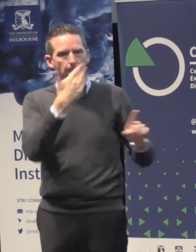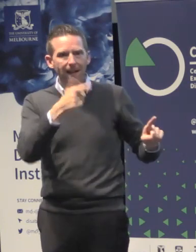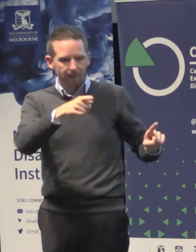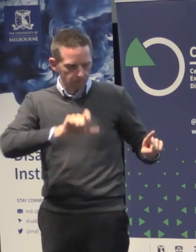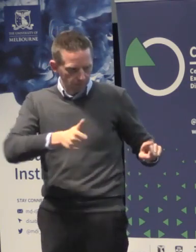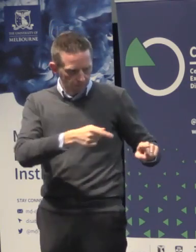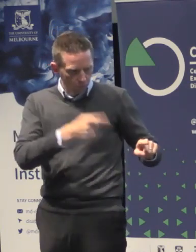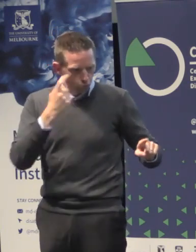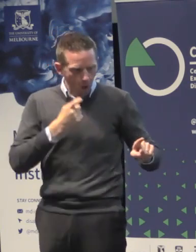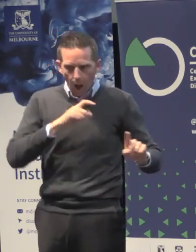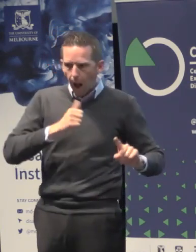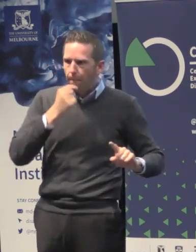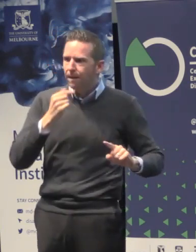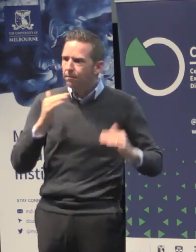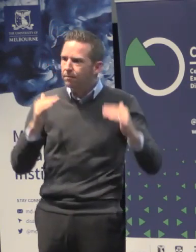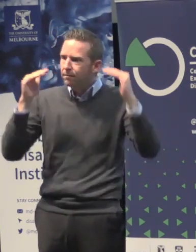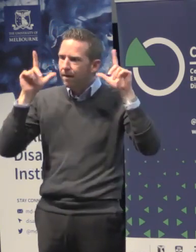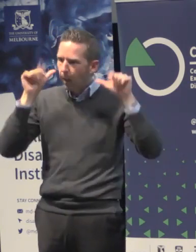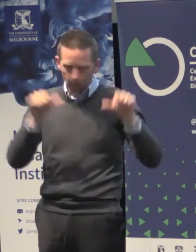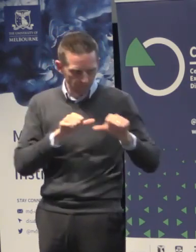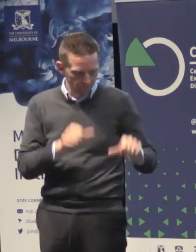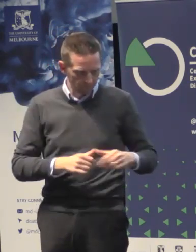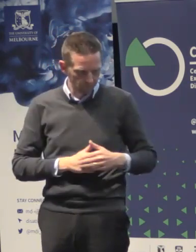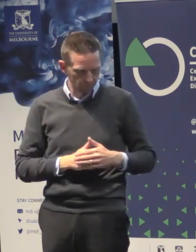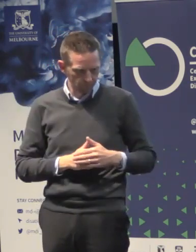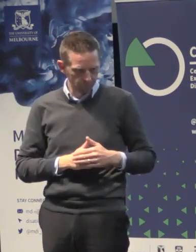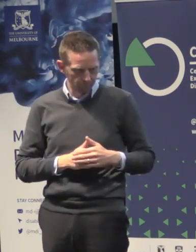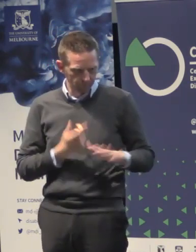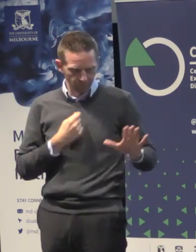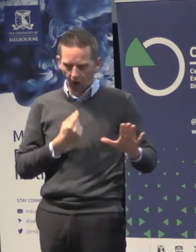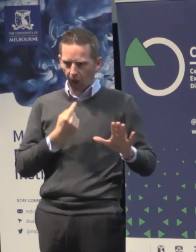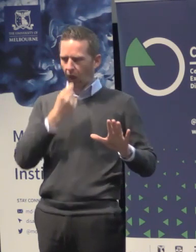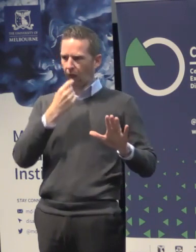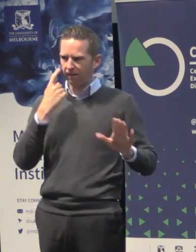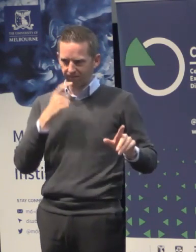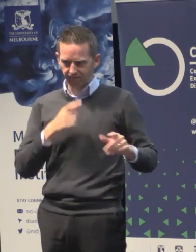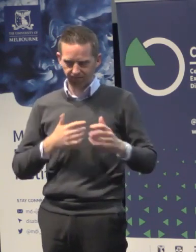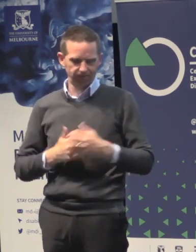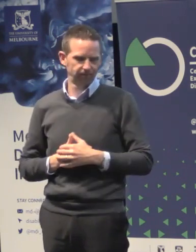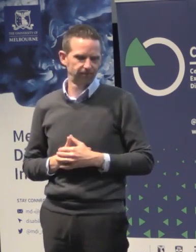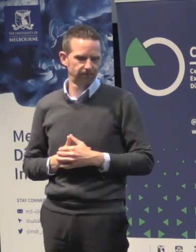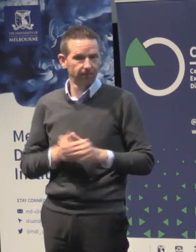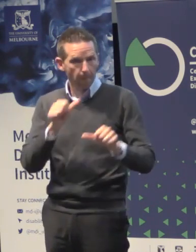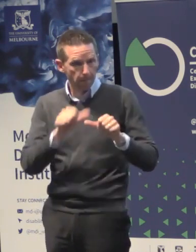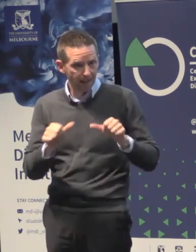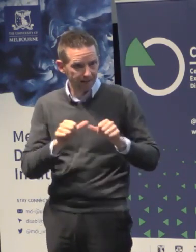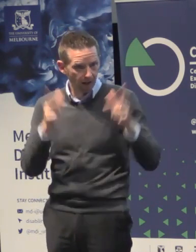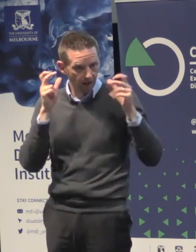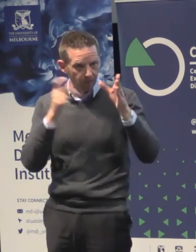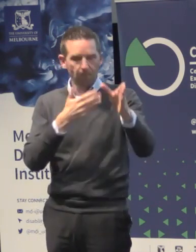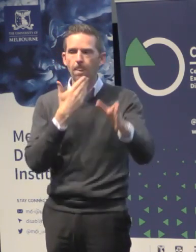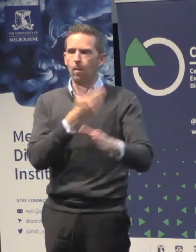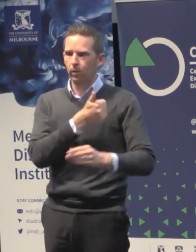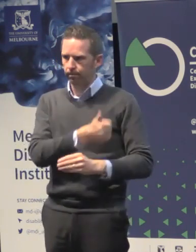I certainly can try. I'm not sure if I swallow it would have made any difference. Is that better? Thank